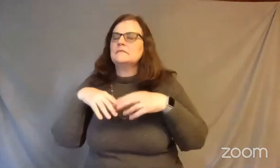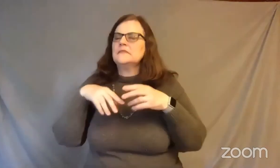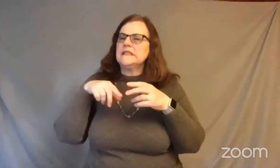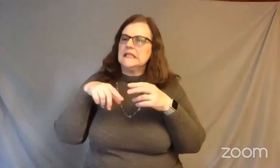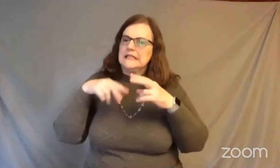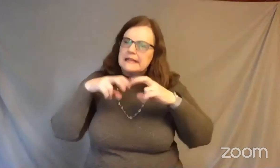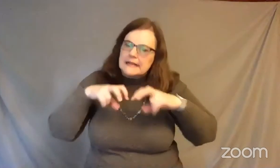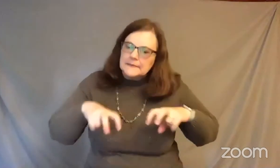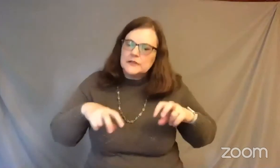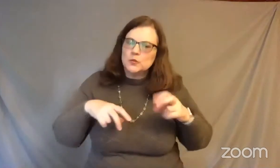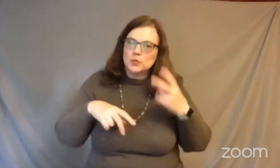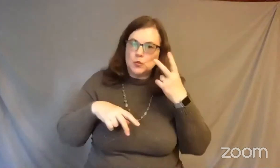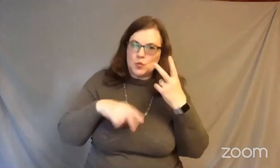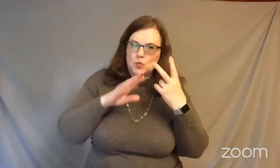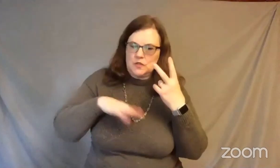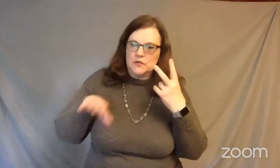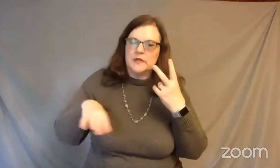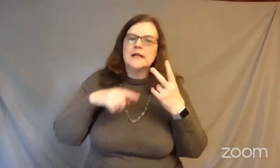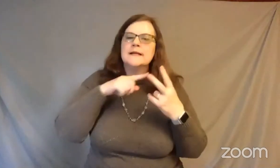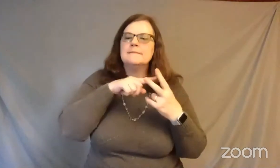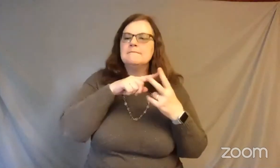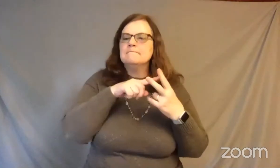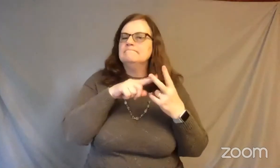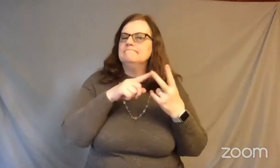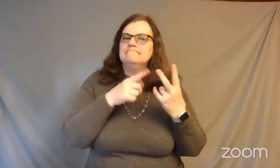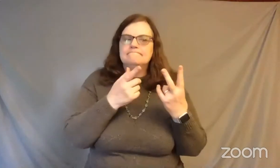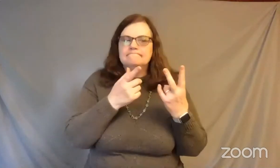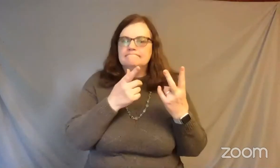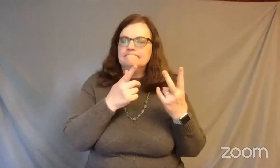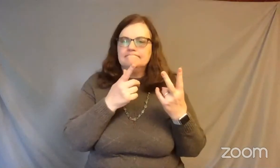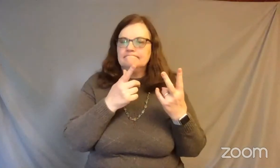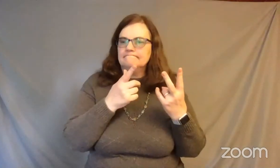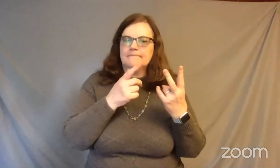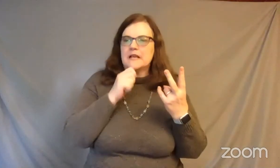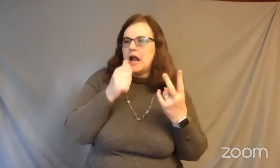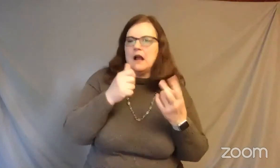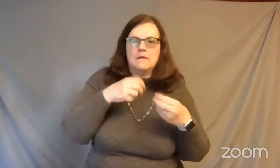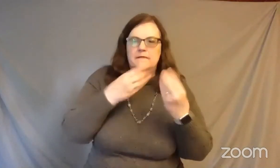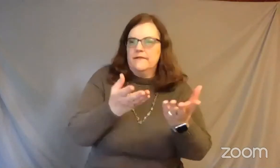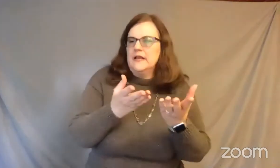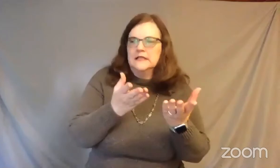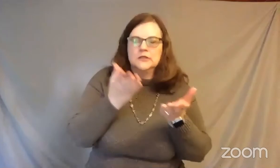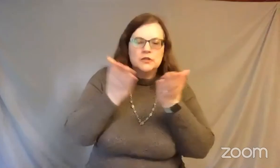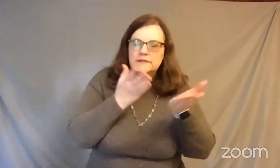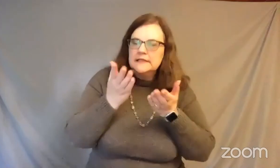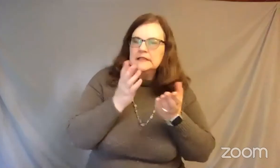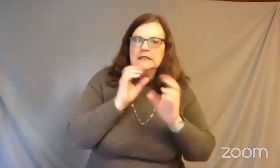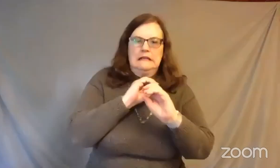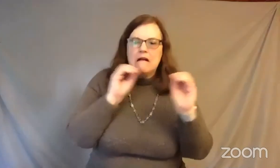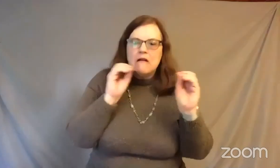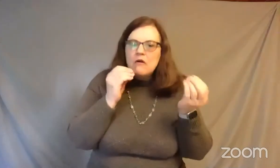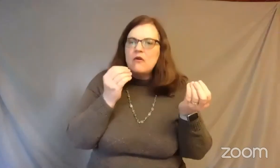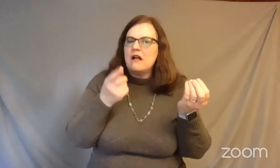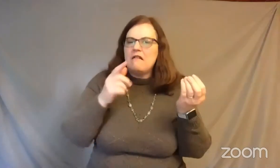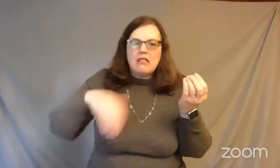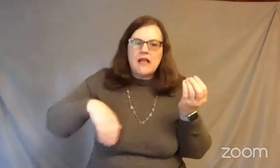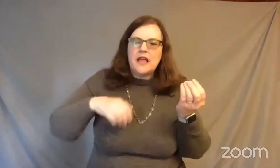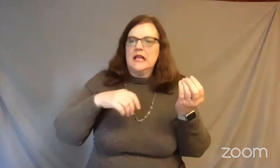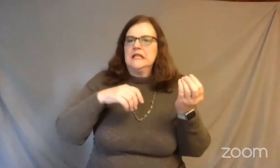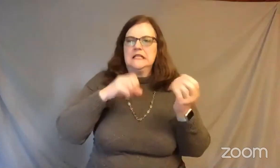So I will explain briefly part of one study that we did. We looked at 2 children who were not provided